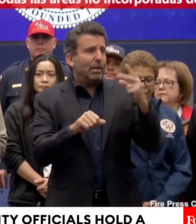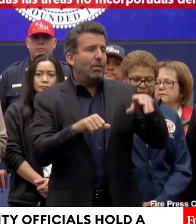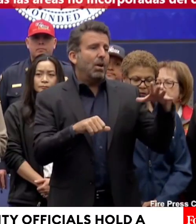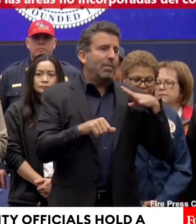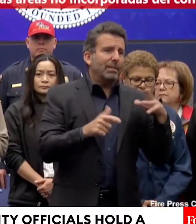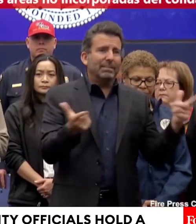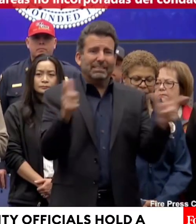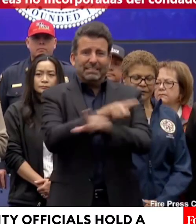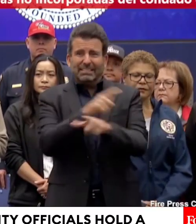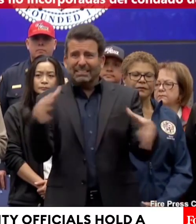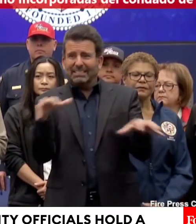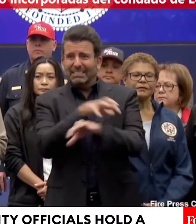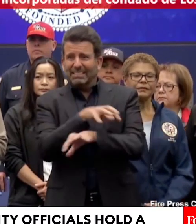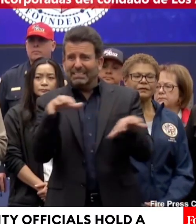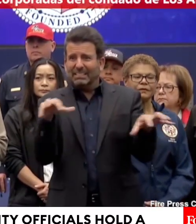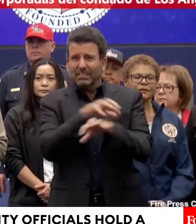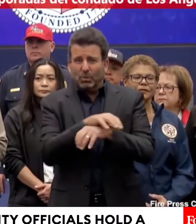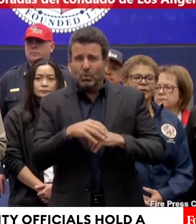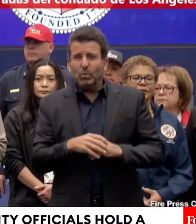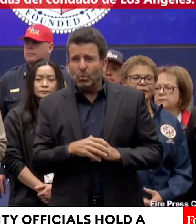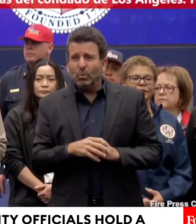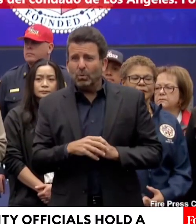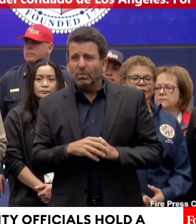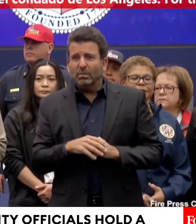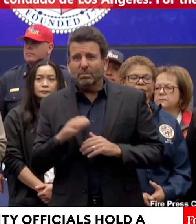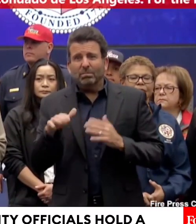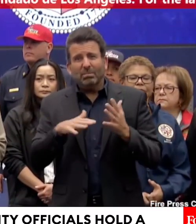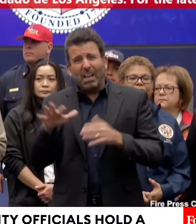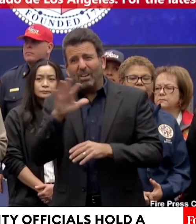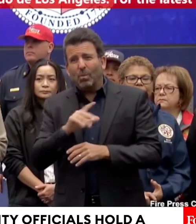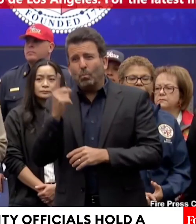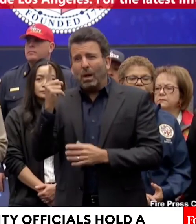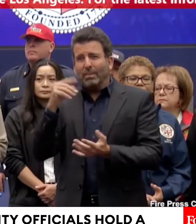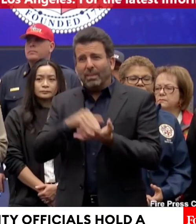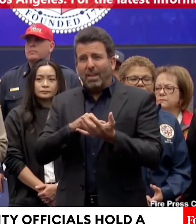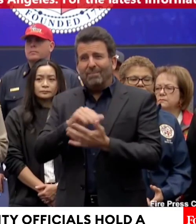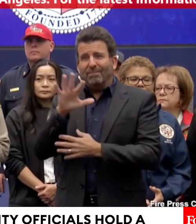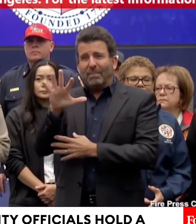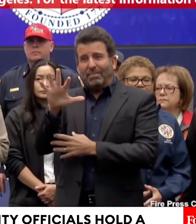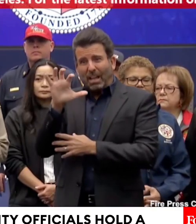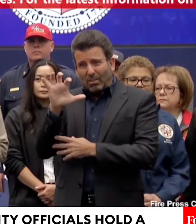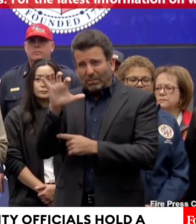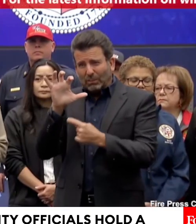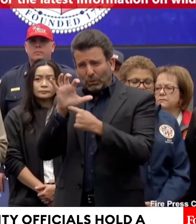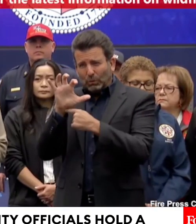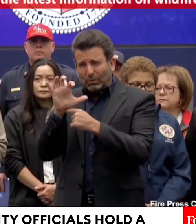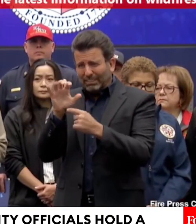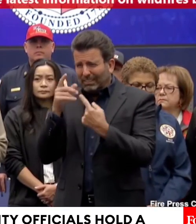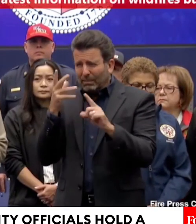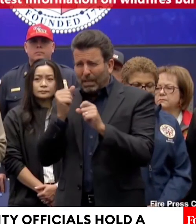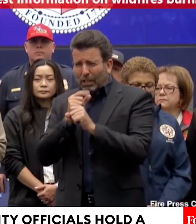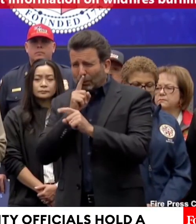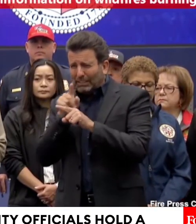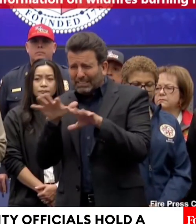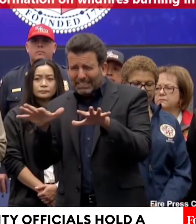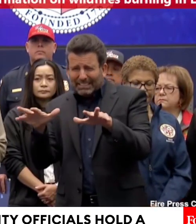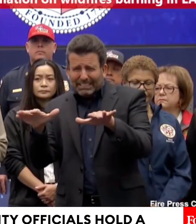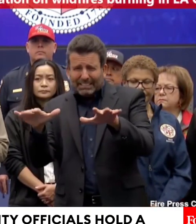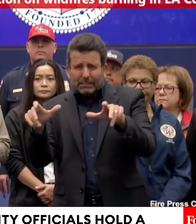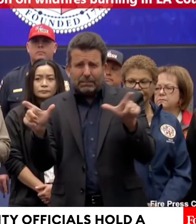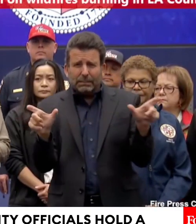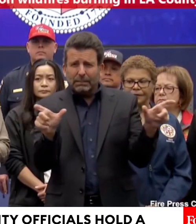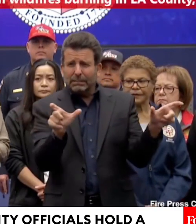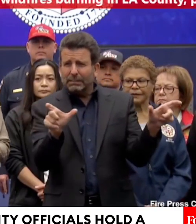assigned close to 1,500 missions, and that a lot of work, a lot of good work that's